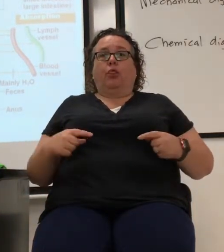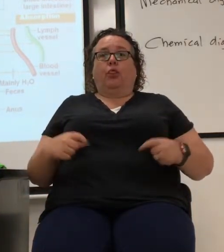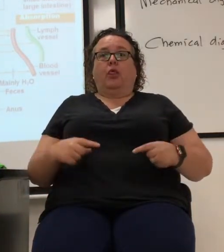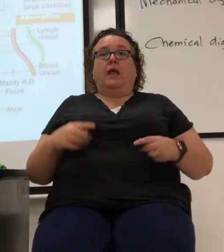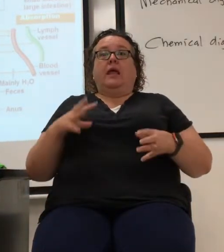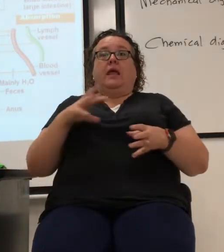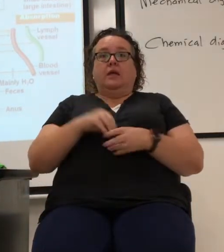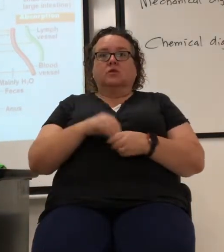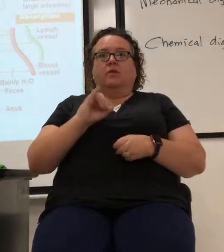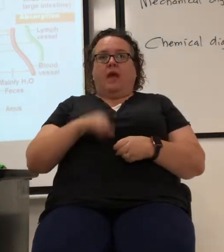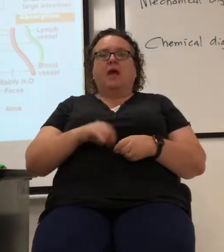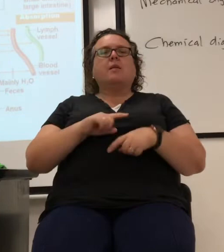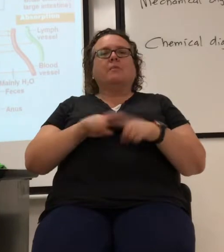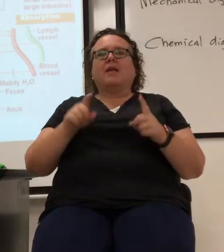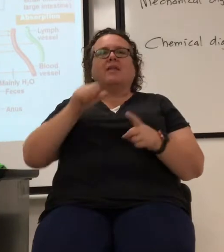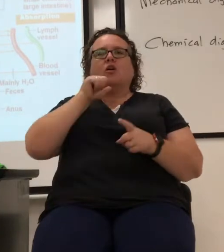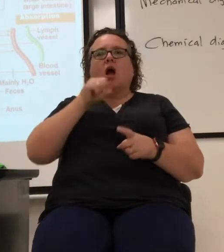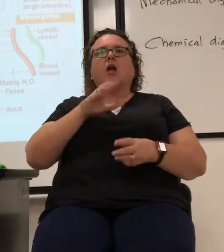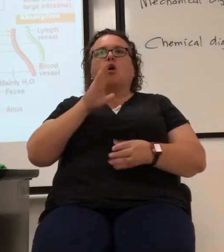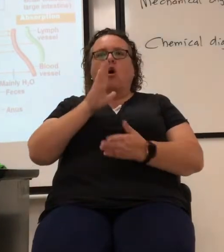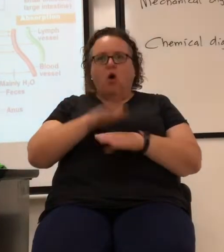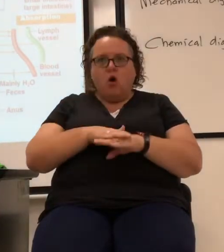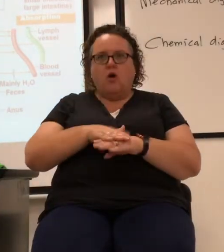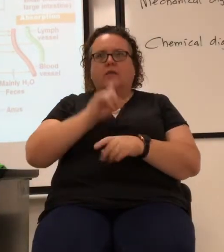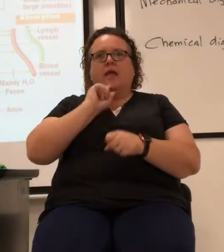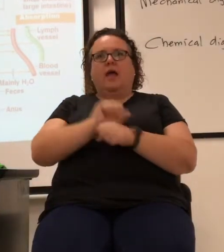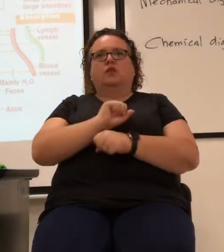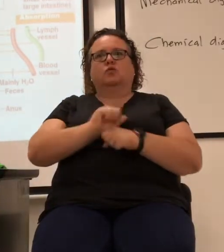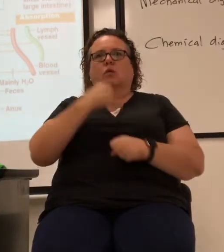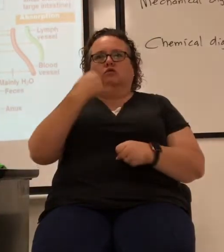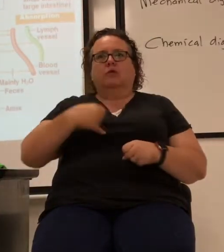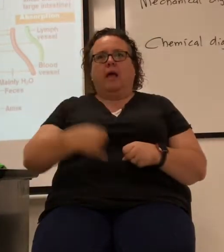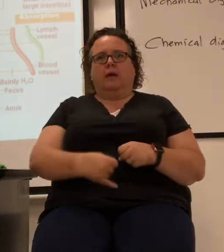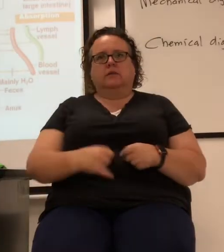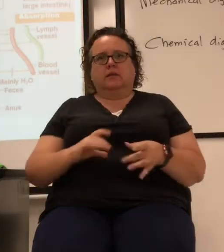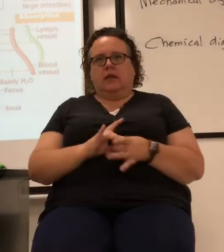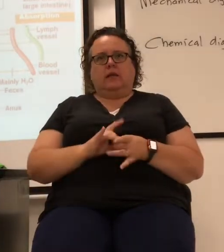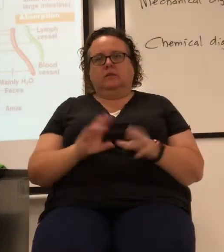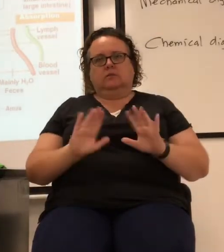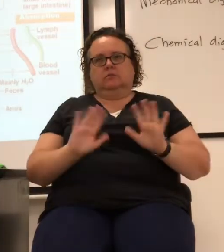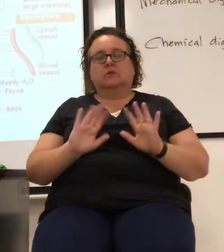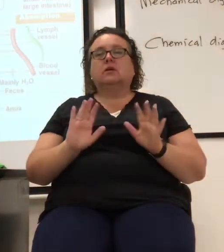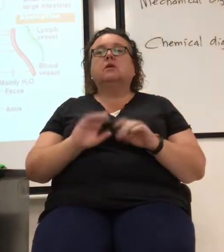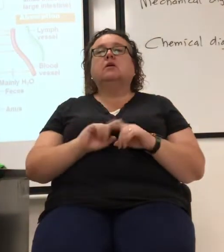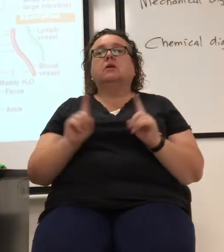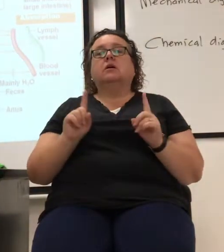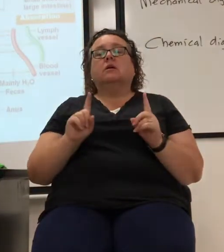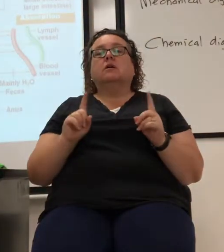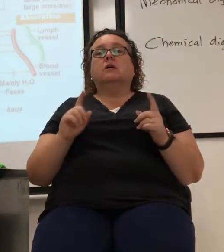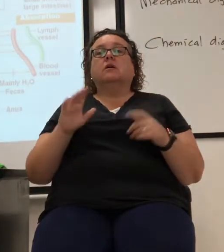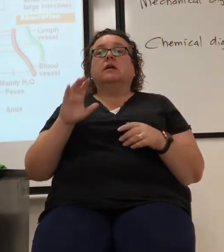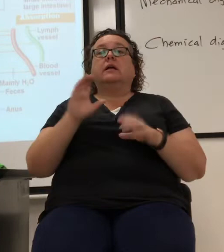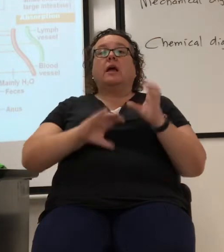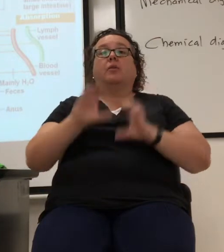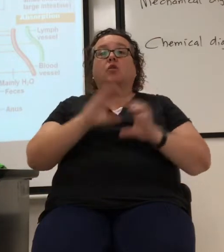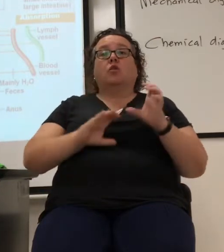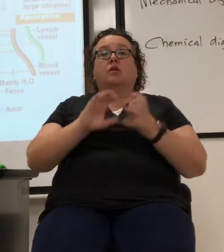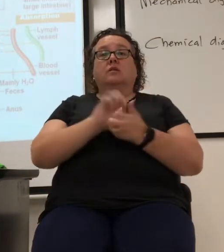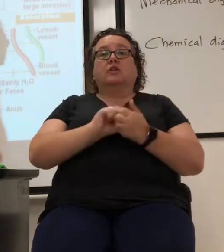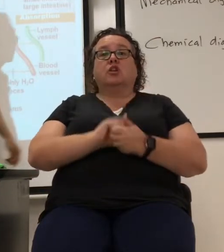why you have all these acid drops here. You're accomplishing a lot. Okay. Chemical digestion further